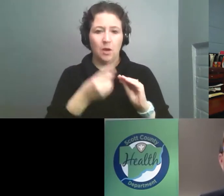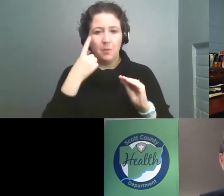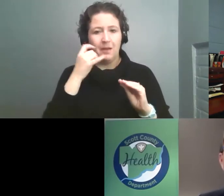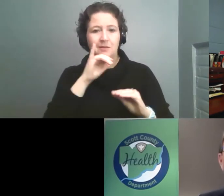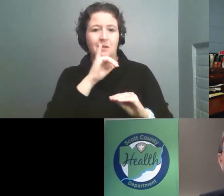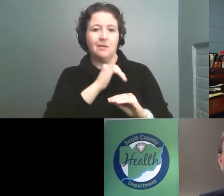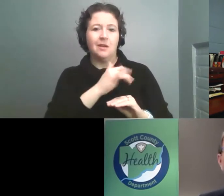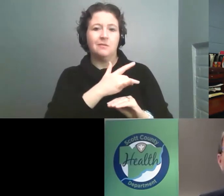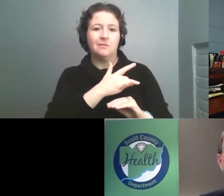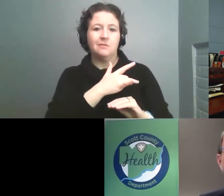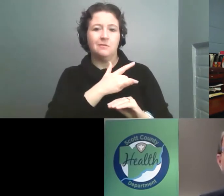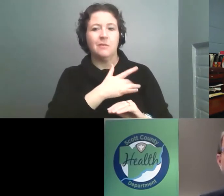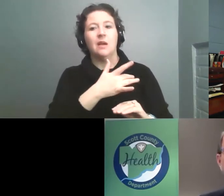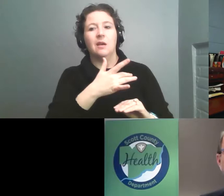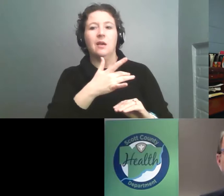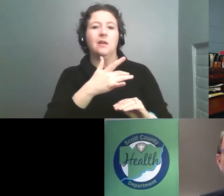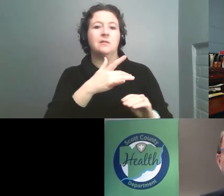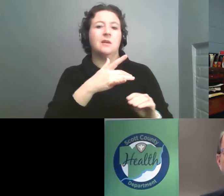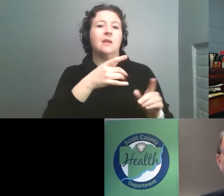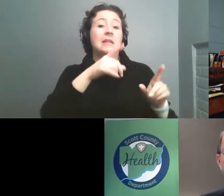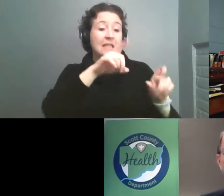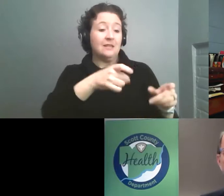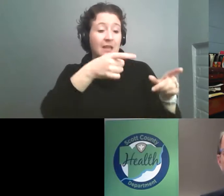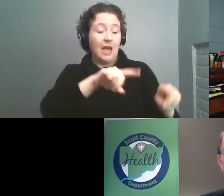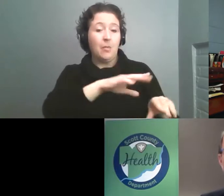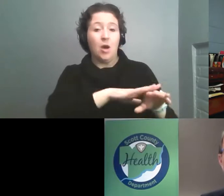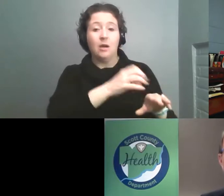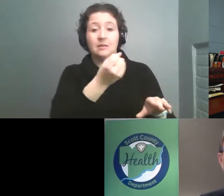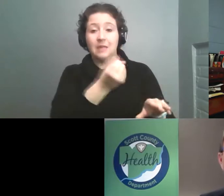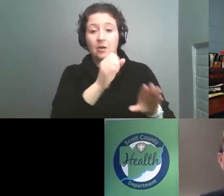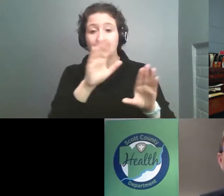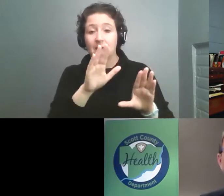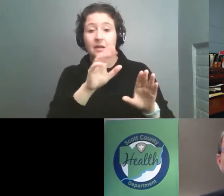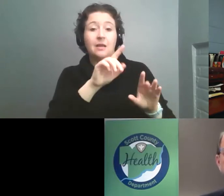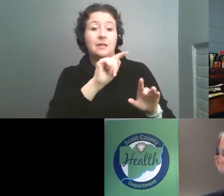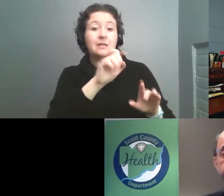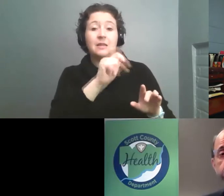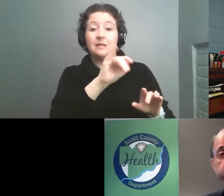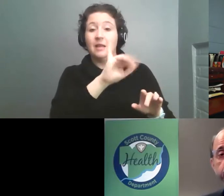mostly Saturday and Sunday tests, and Test Iowa is not operating on the weekends.